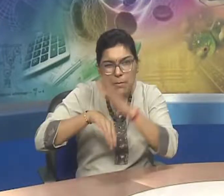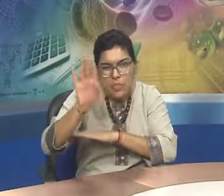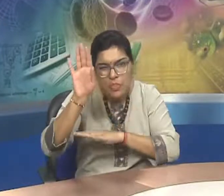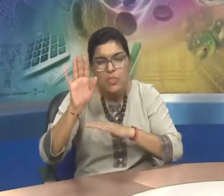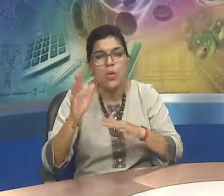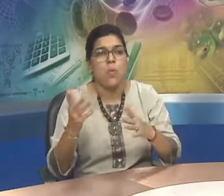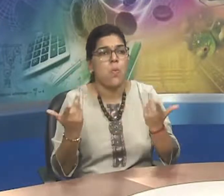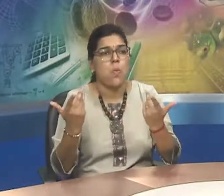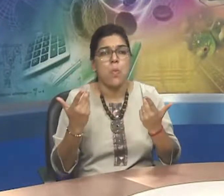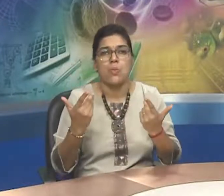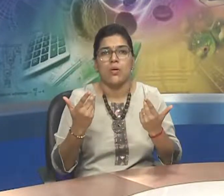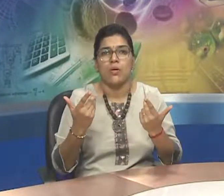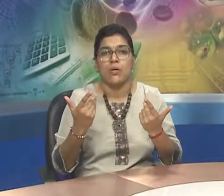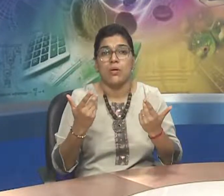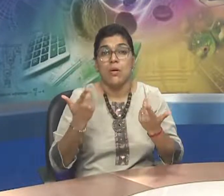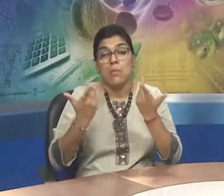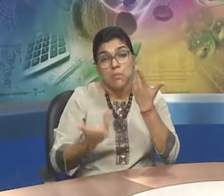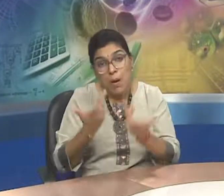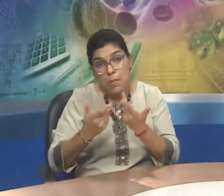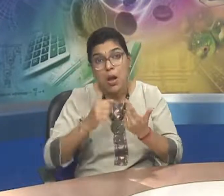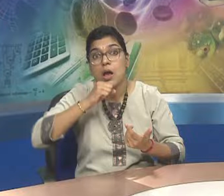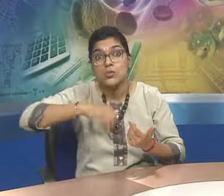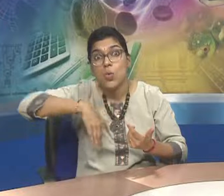then that person needs to be